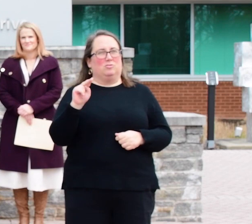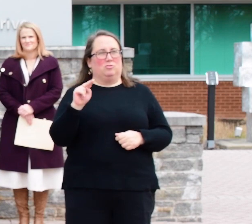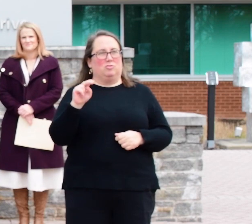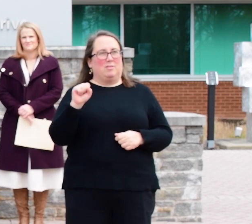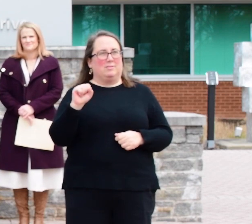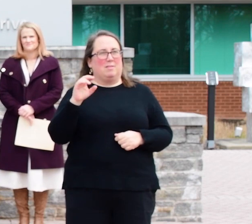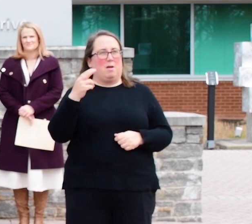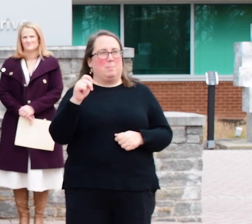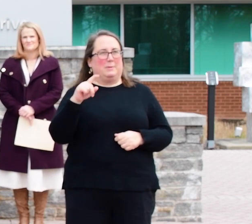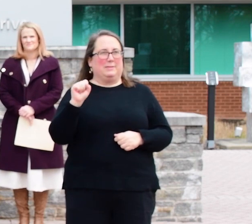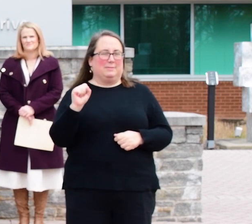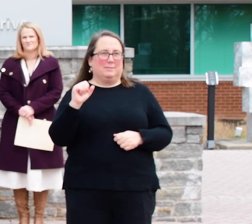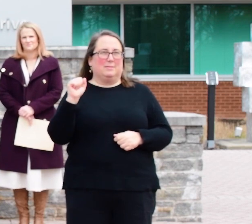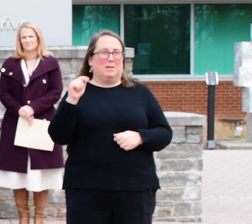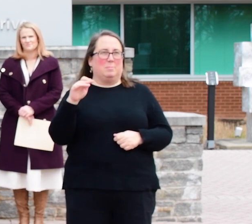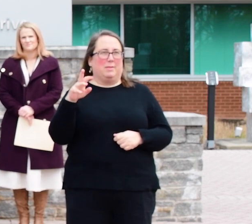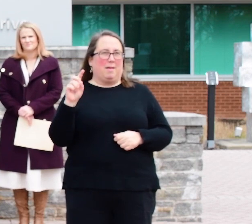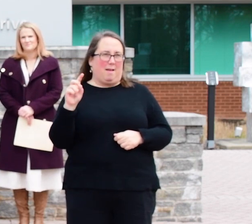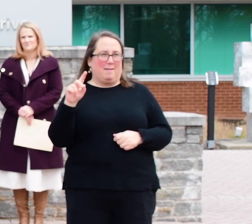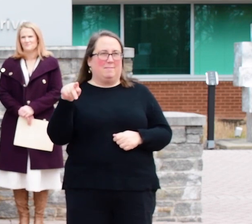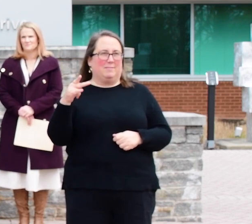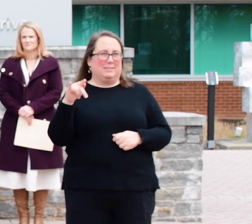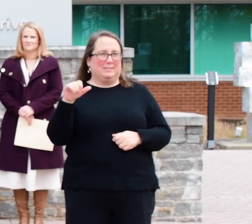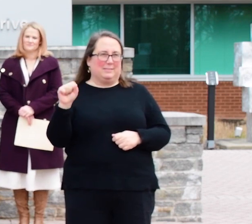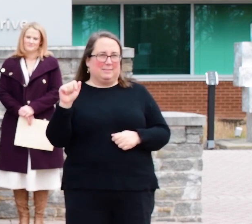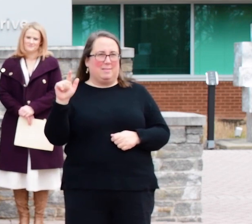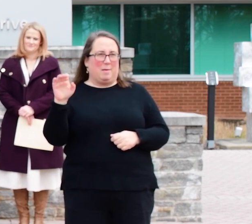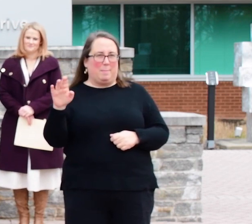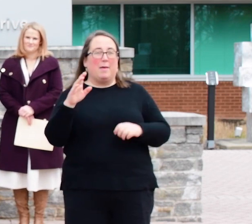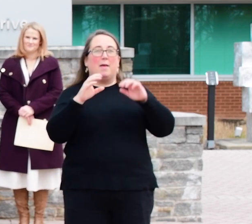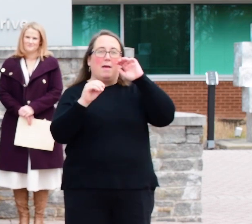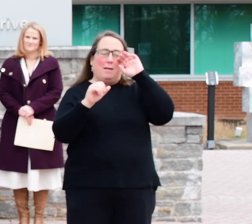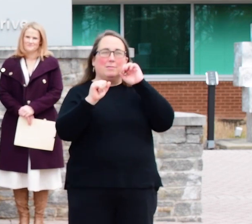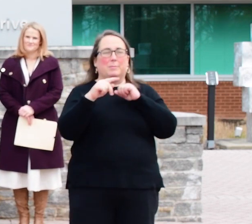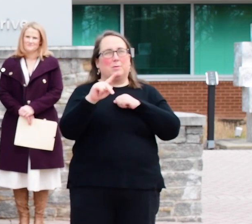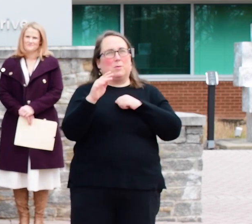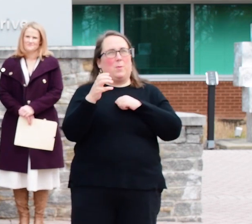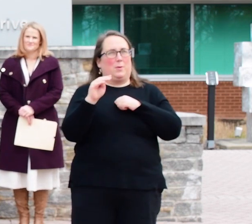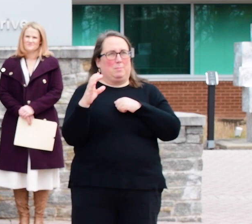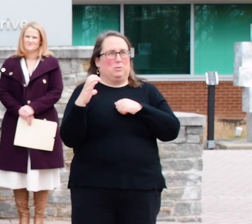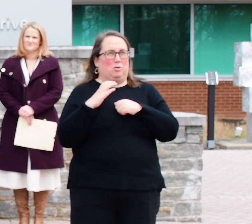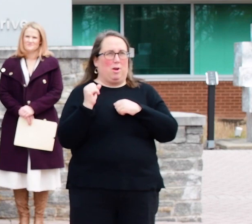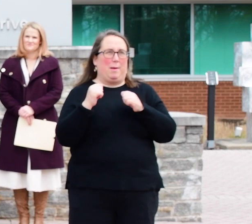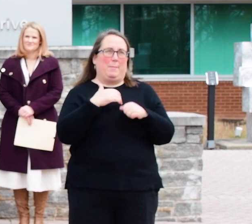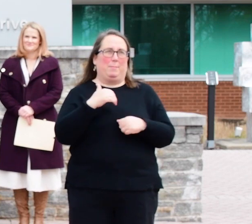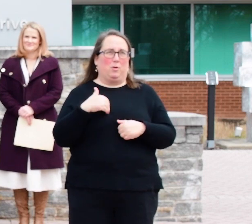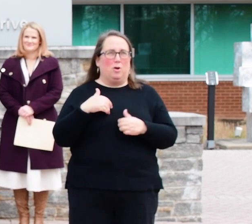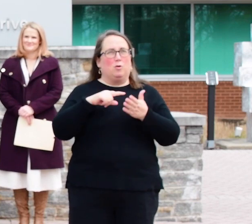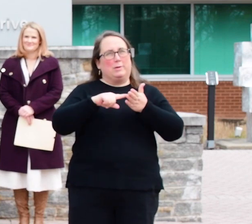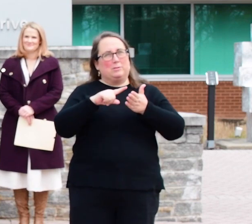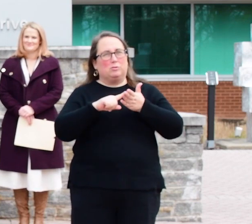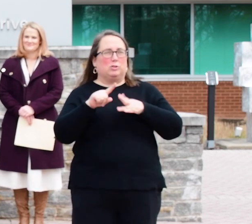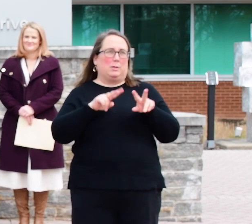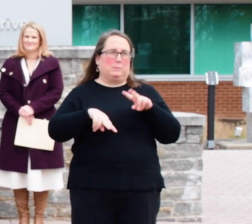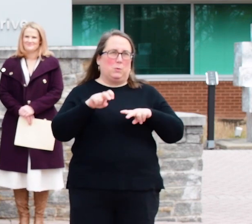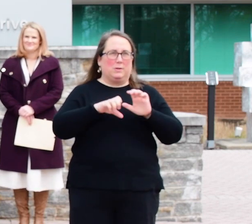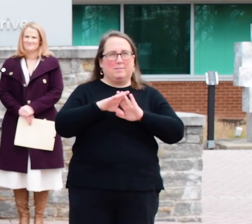Physics Laboratory, as well as the APL Colloquium Chair and member of the Research and Exploratory Development